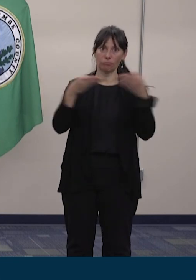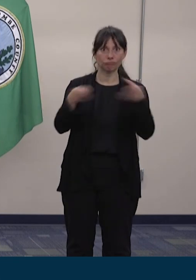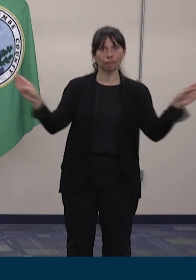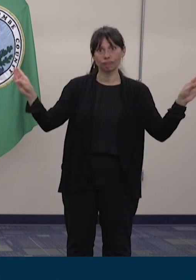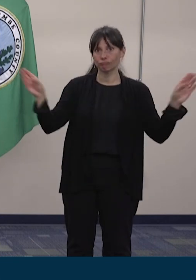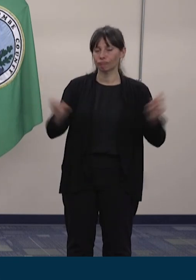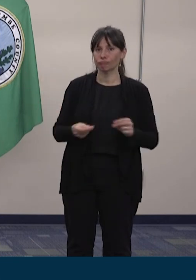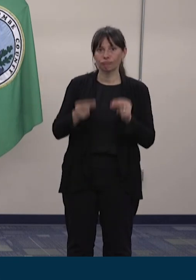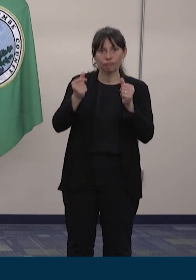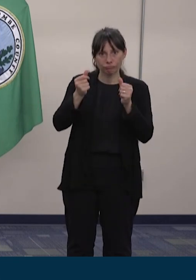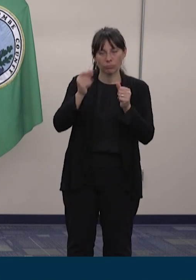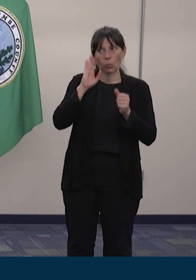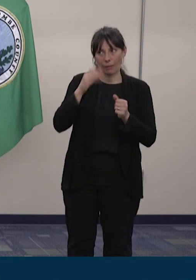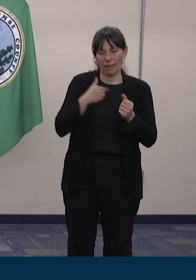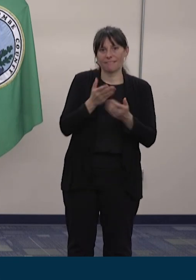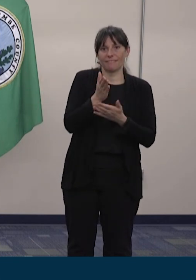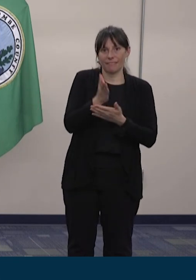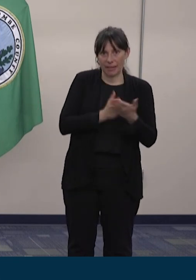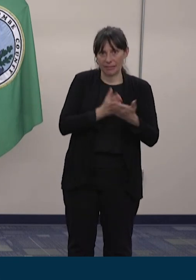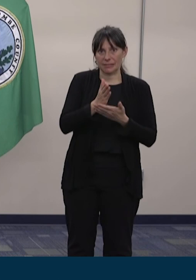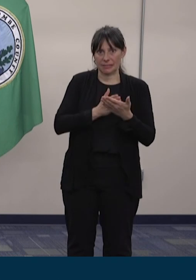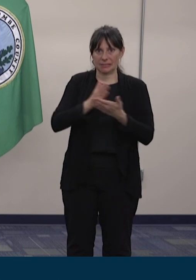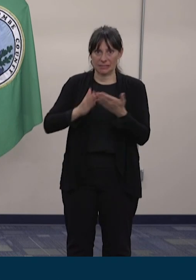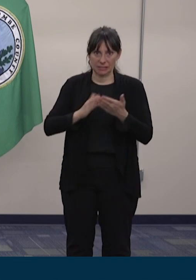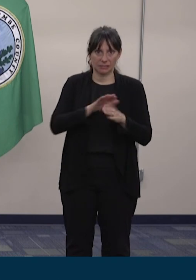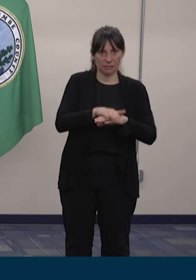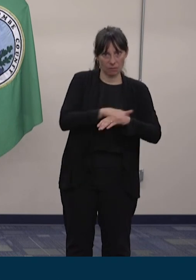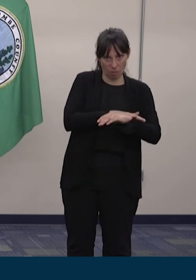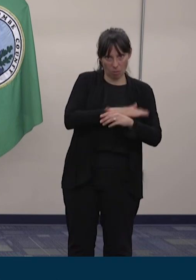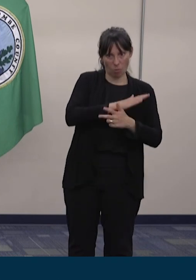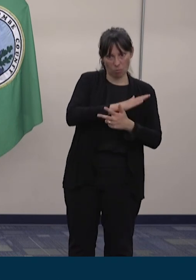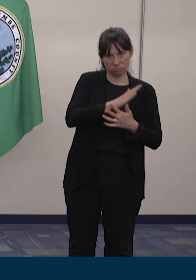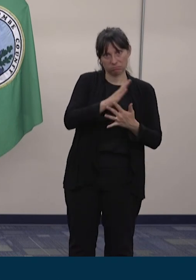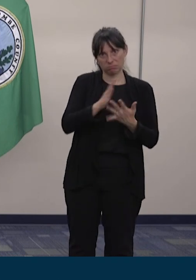hacer that la can be tracked reapertura to en ensure that 3 fases. COVID-19 remains in check.